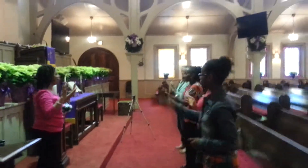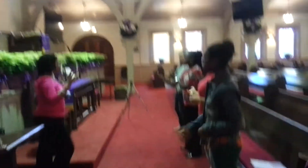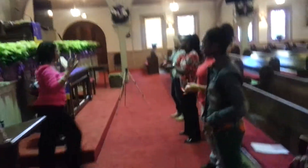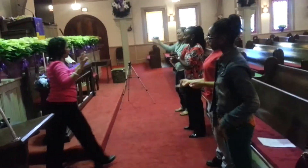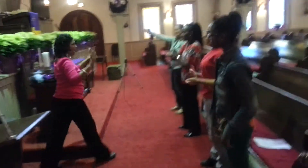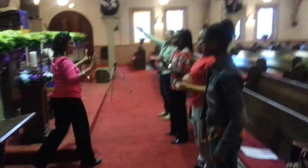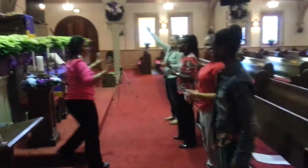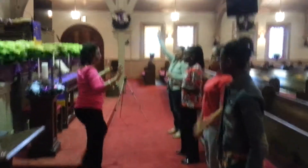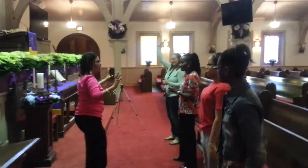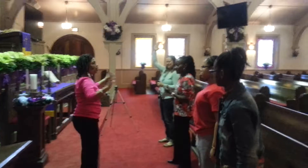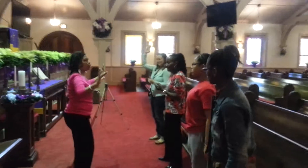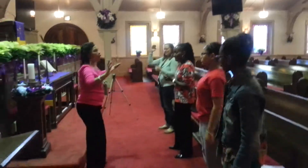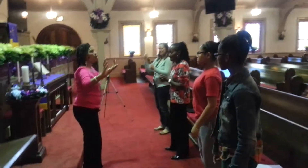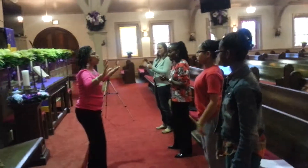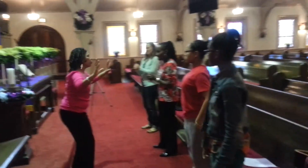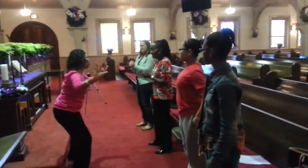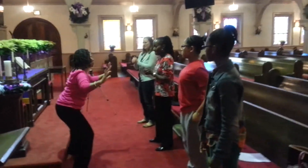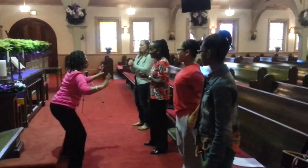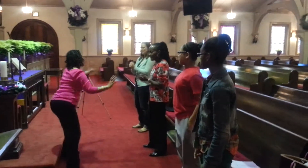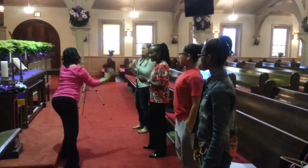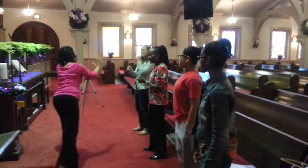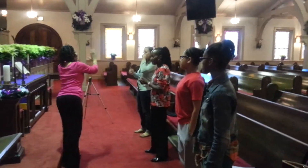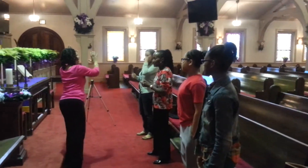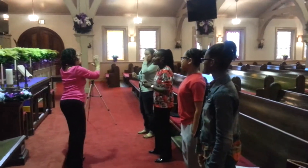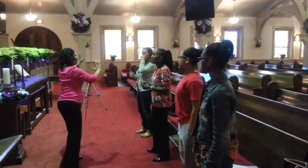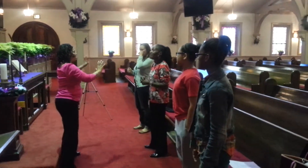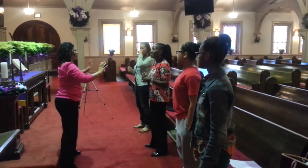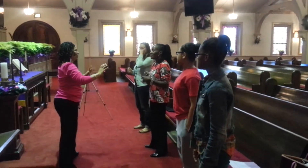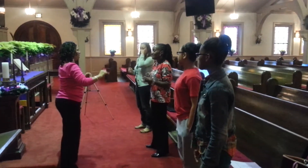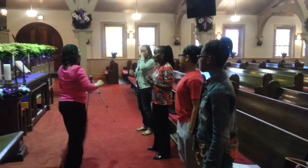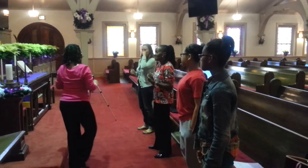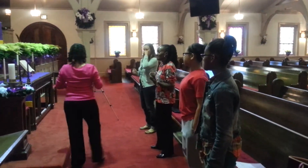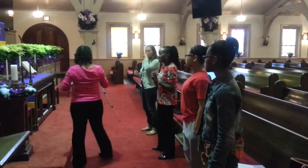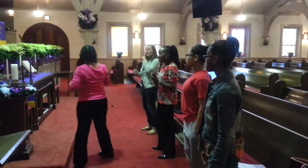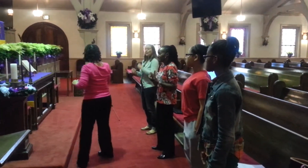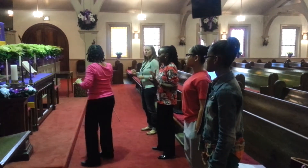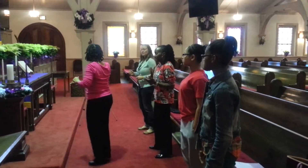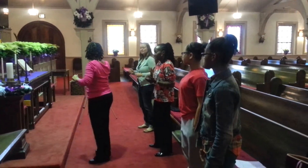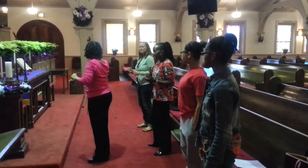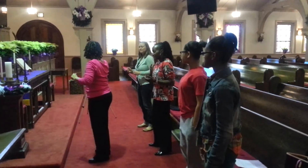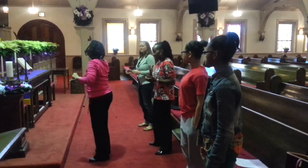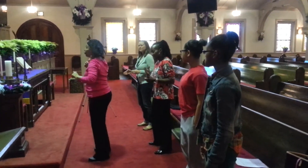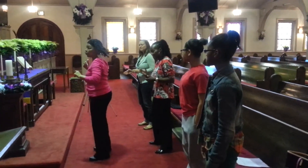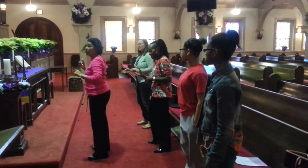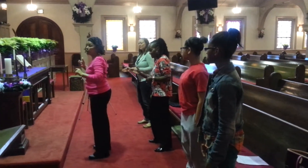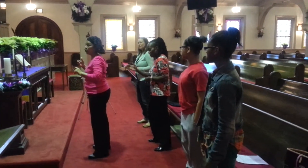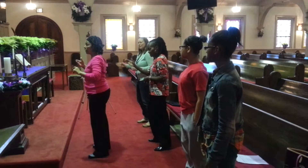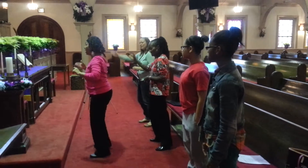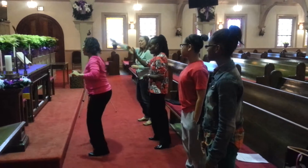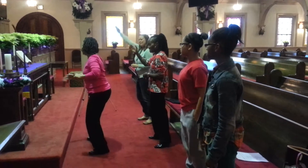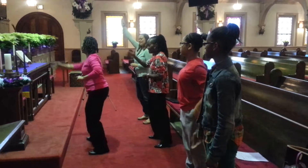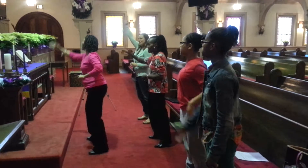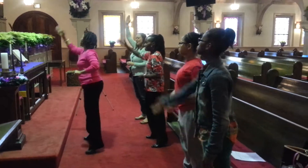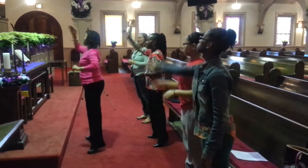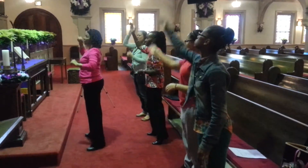what you're going to have here, your whole group is going to go to God. Okay? Because this movement that I'm doing, you're going to be doing it. God with,